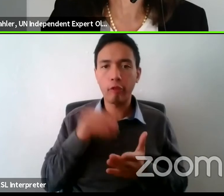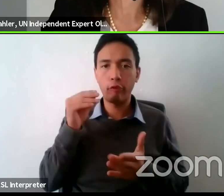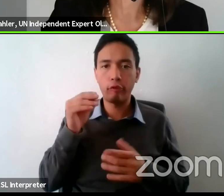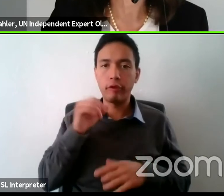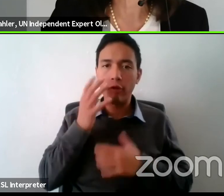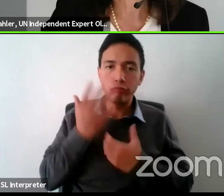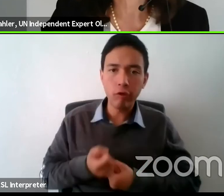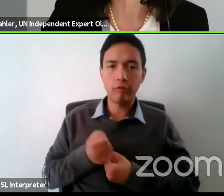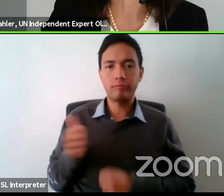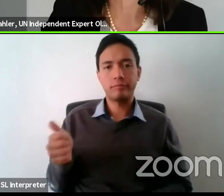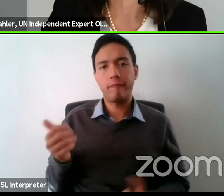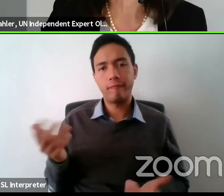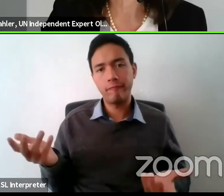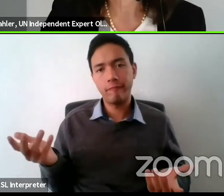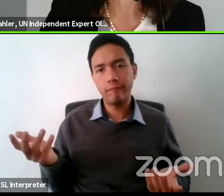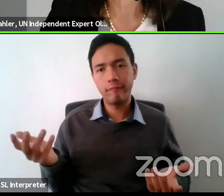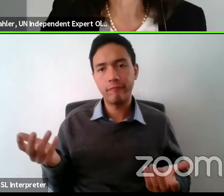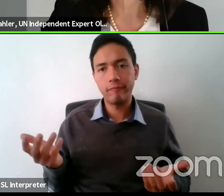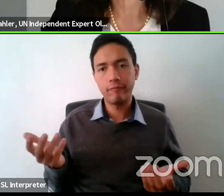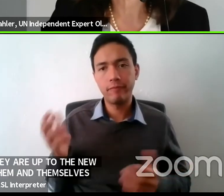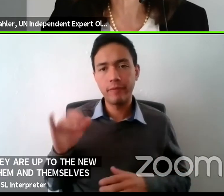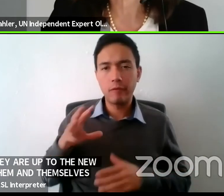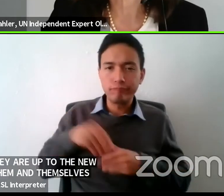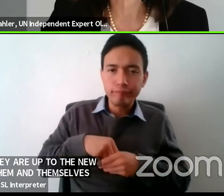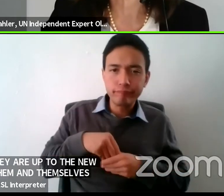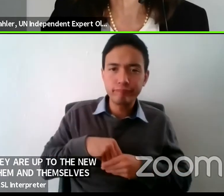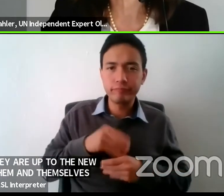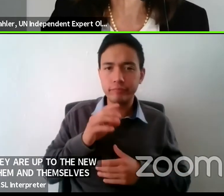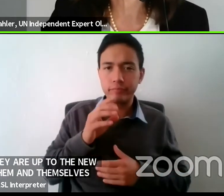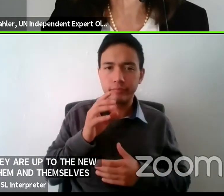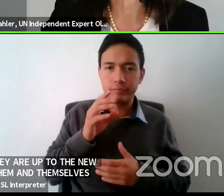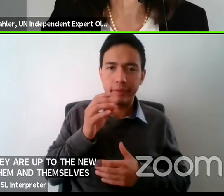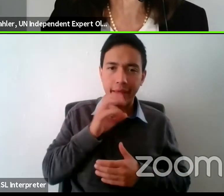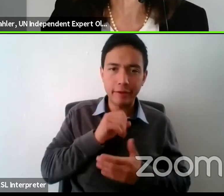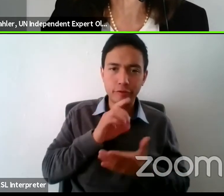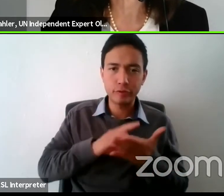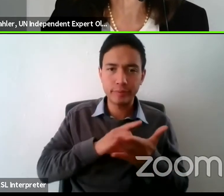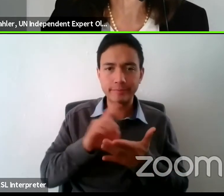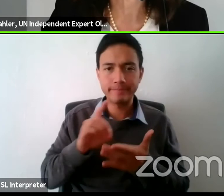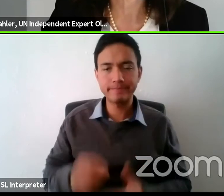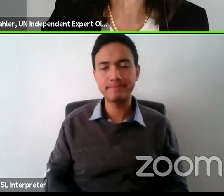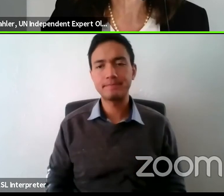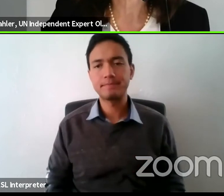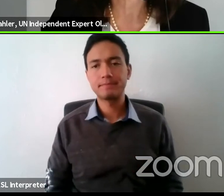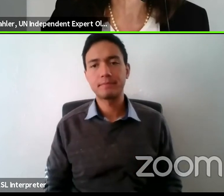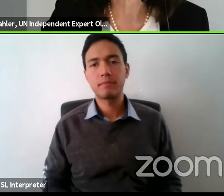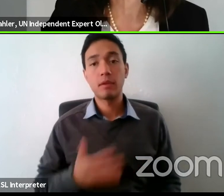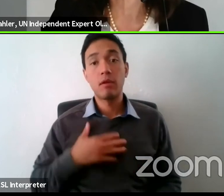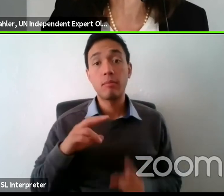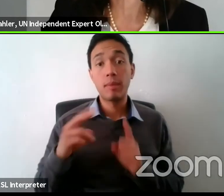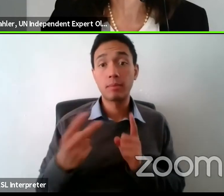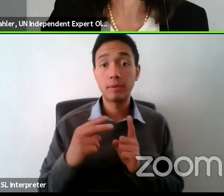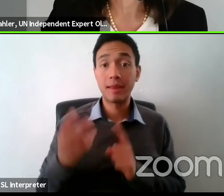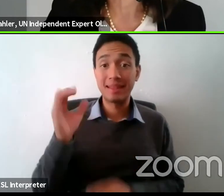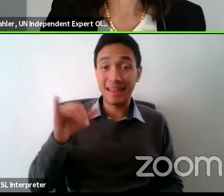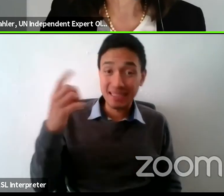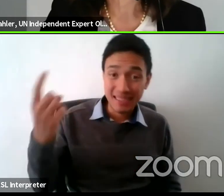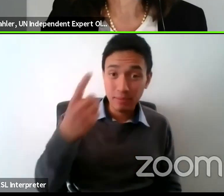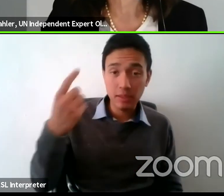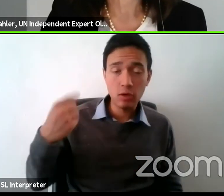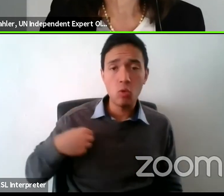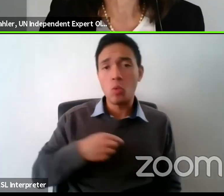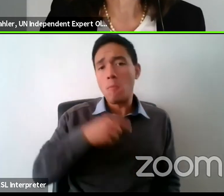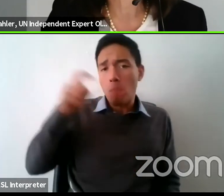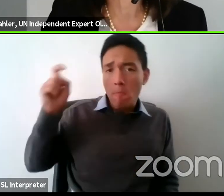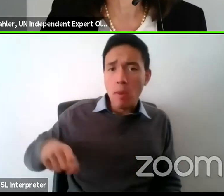trusting them and themselves as well. So from my perspective, it is also something that we need to make sure that